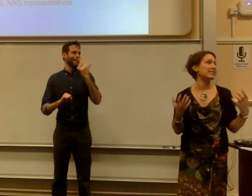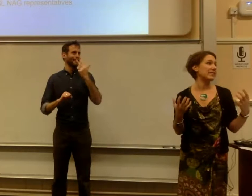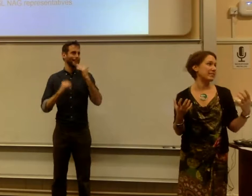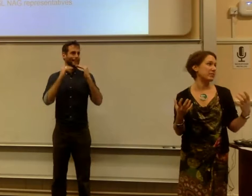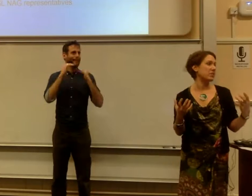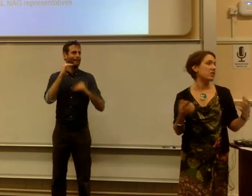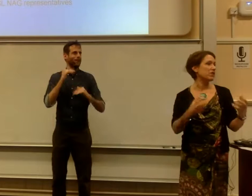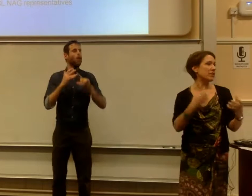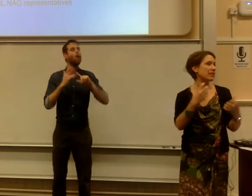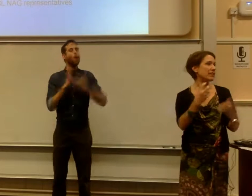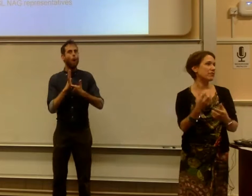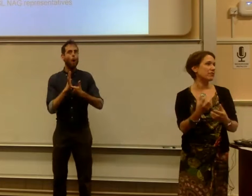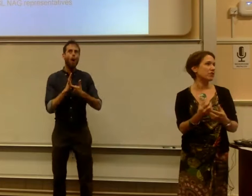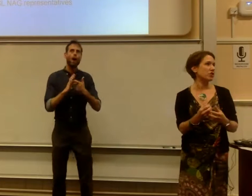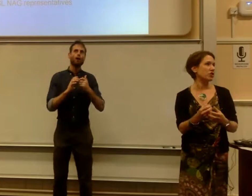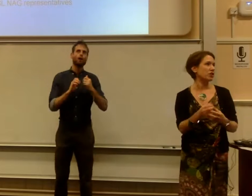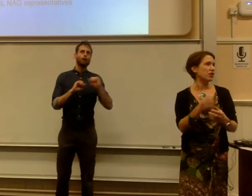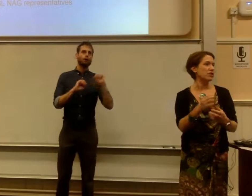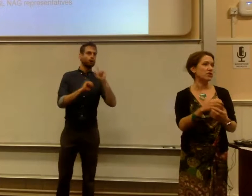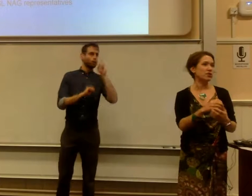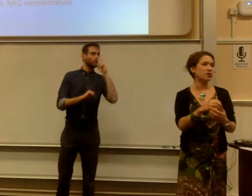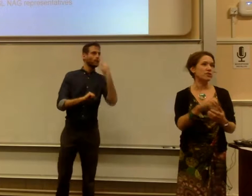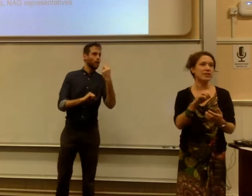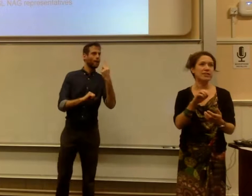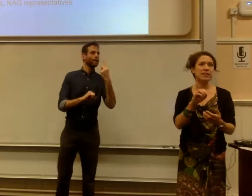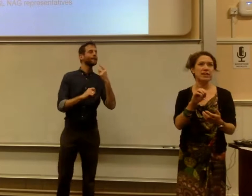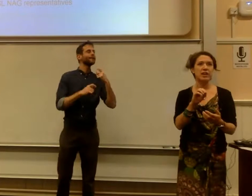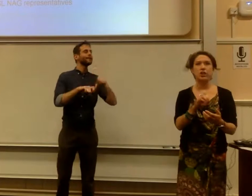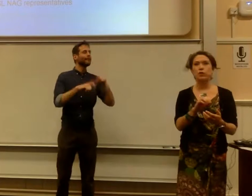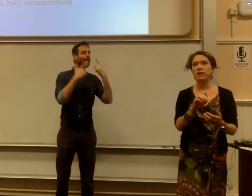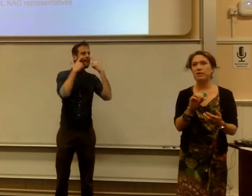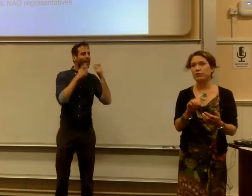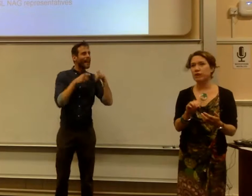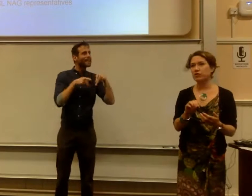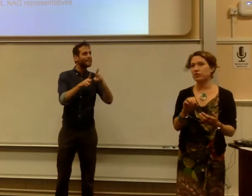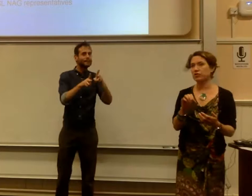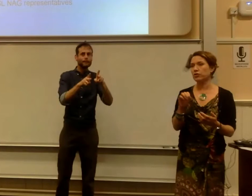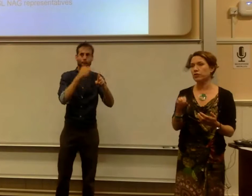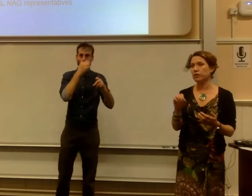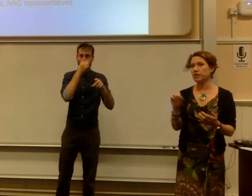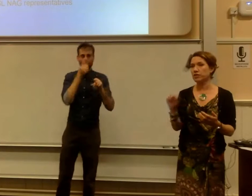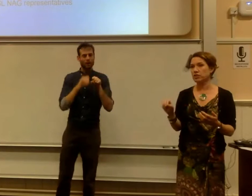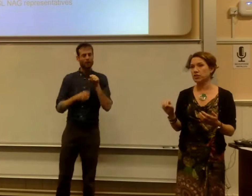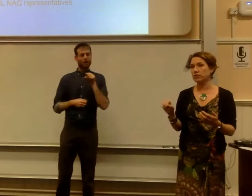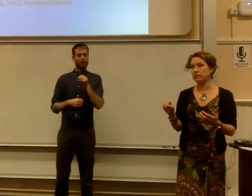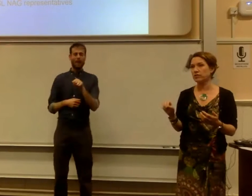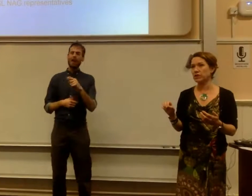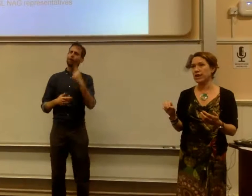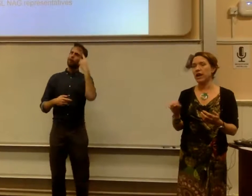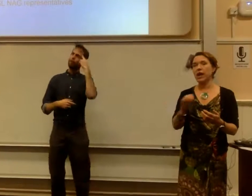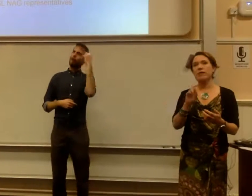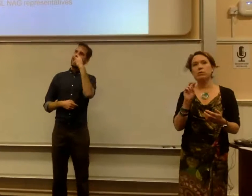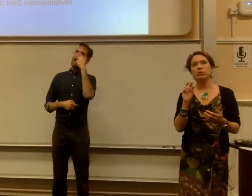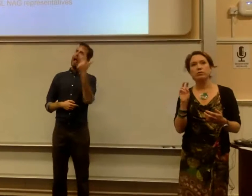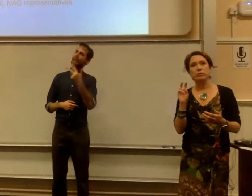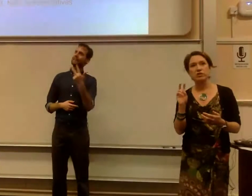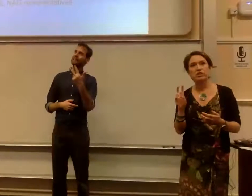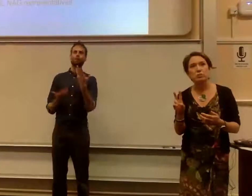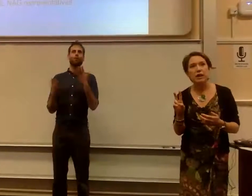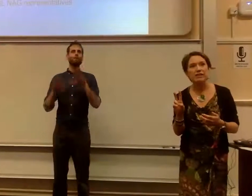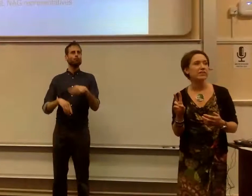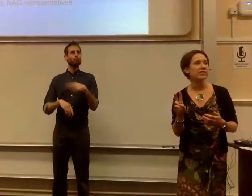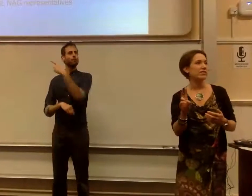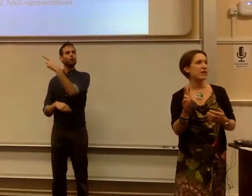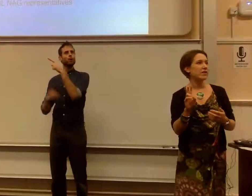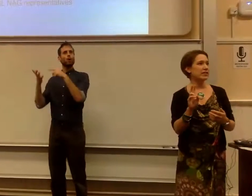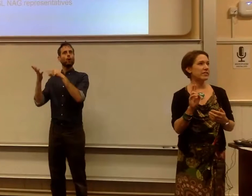within the care system. So that's a definition that's used in the UN Convention on the Rights of the Child. And there will also be